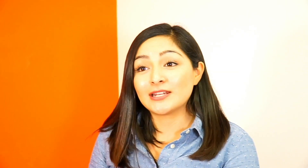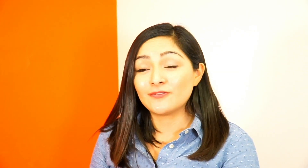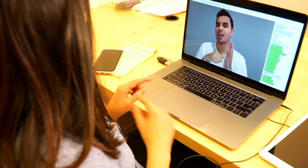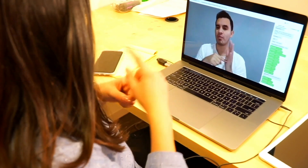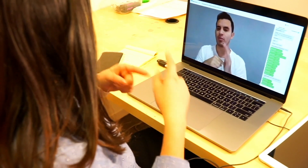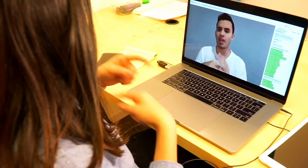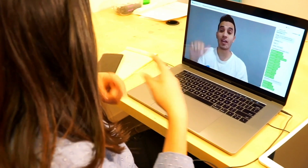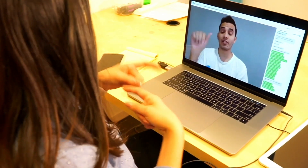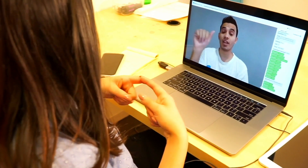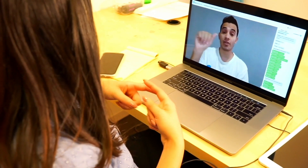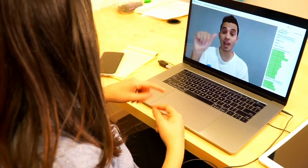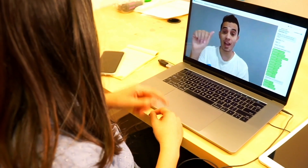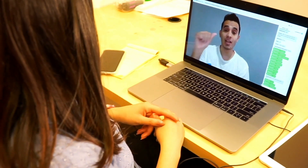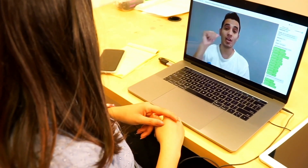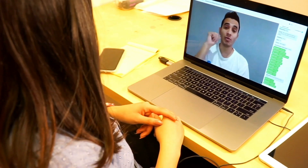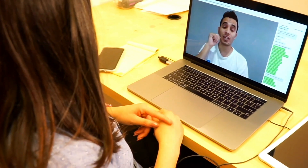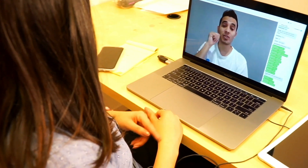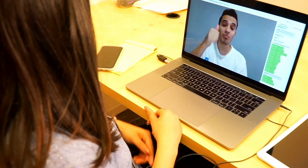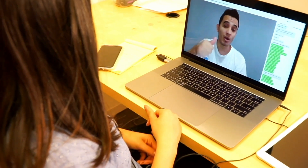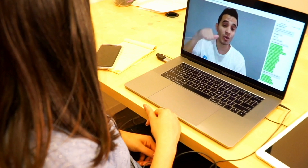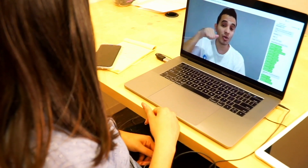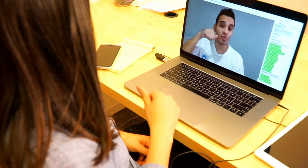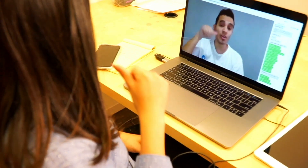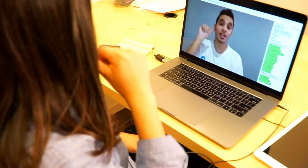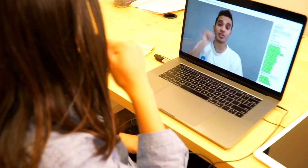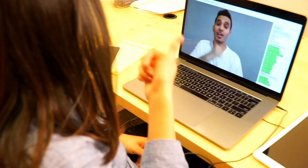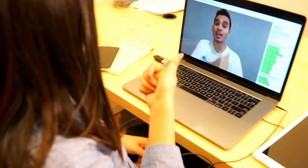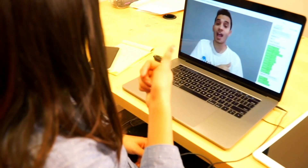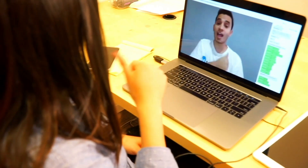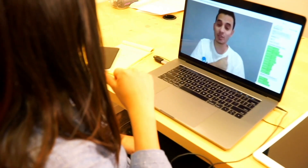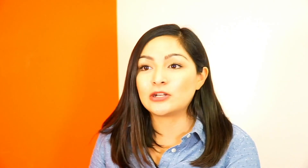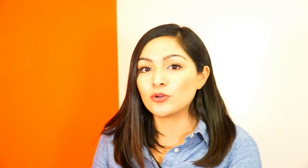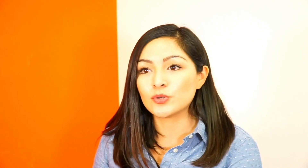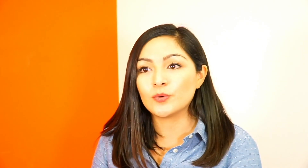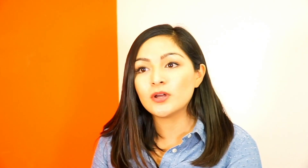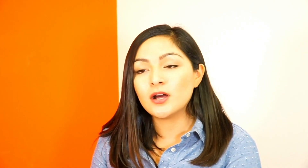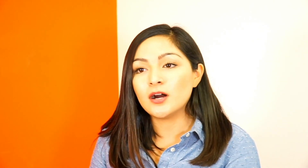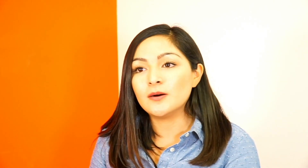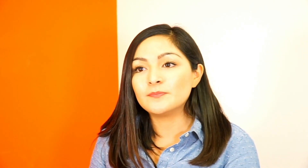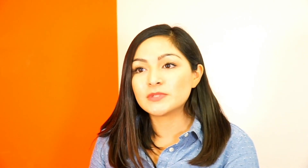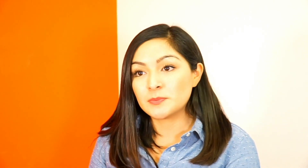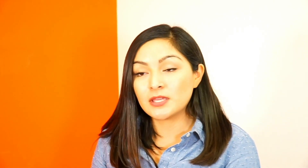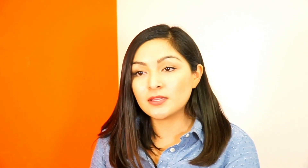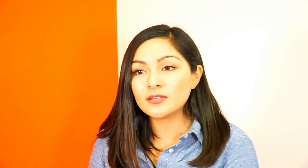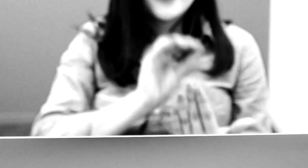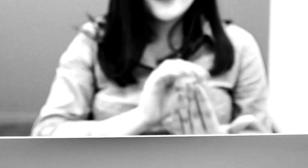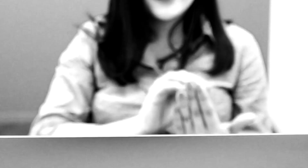variety of instructors. So there are deaf instructors, there are hard of hearing, and also speaking